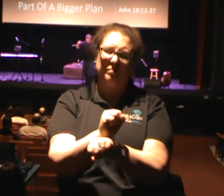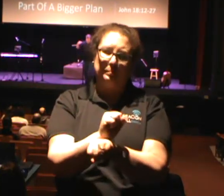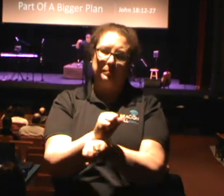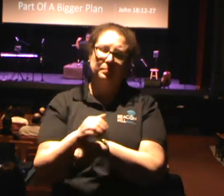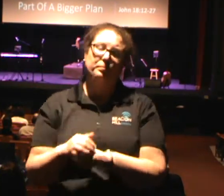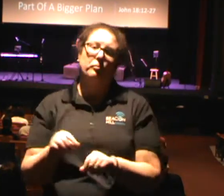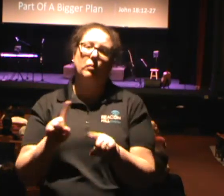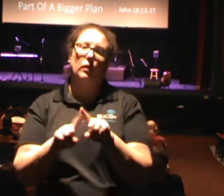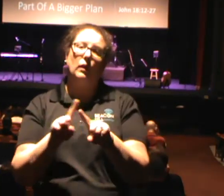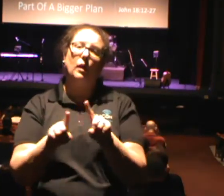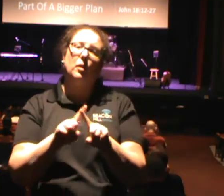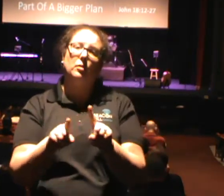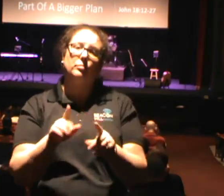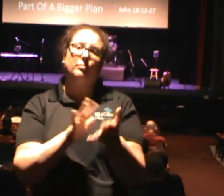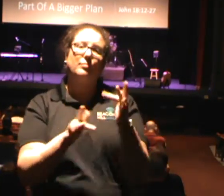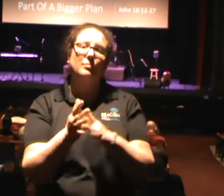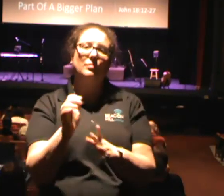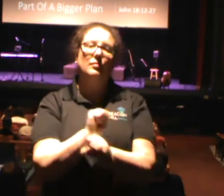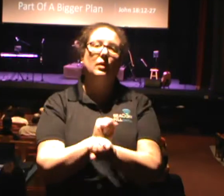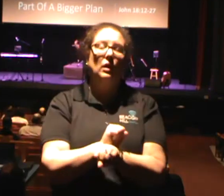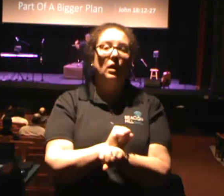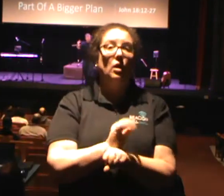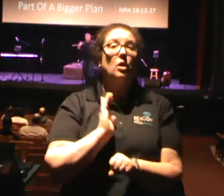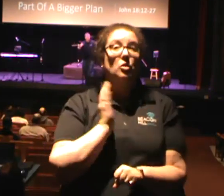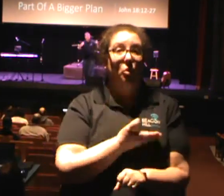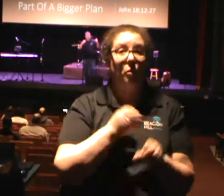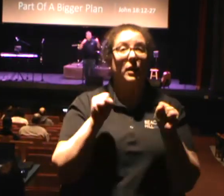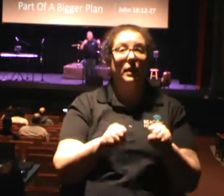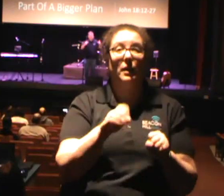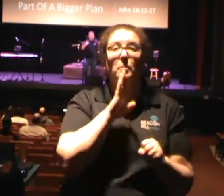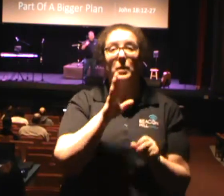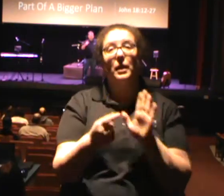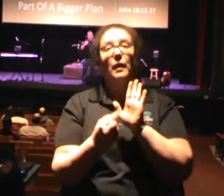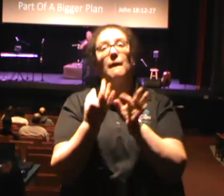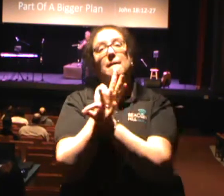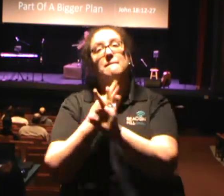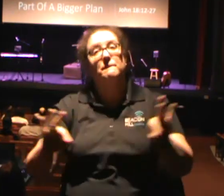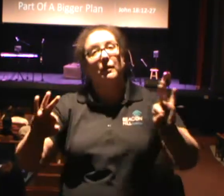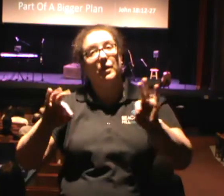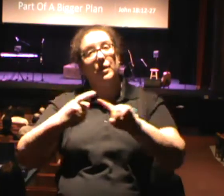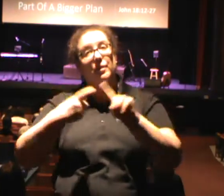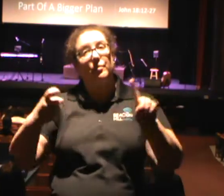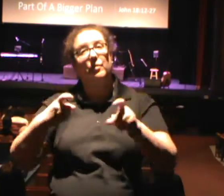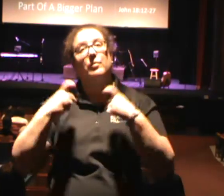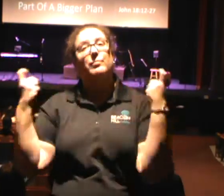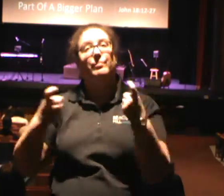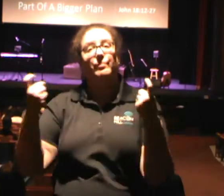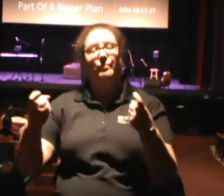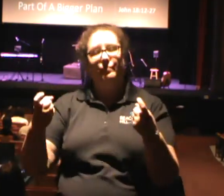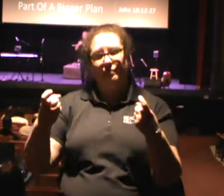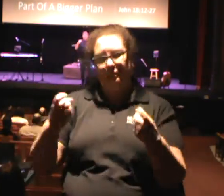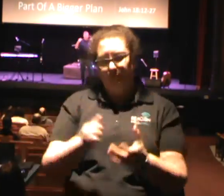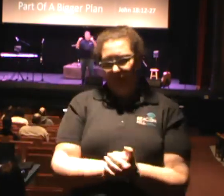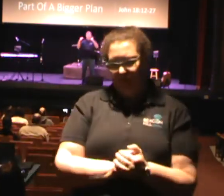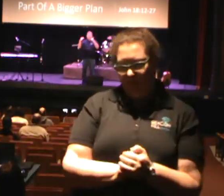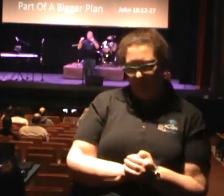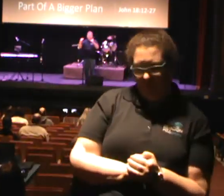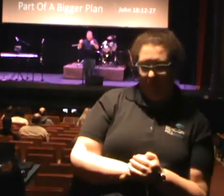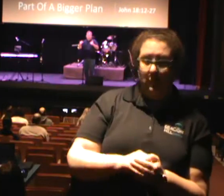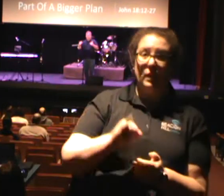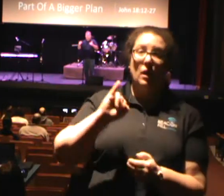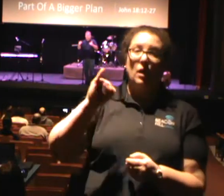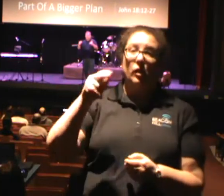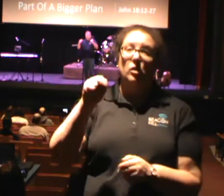order that we might be set free from our sins. John was showing us that the temporal was absolutely